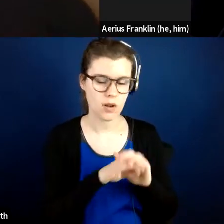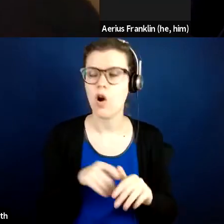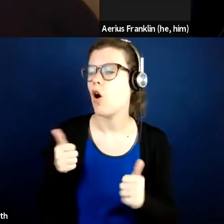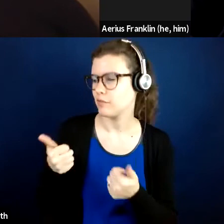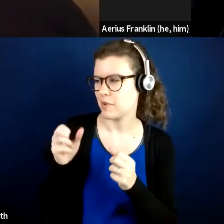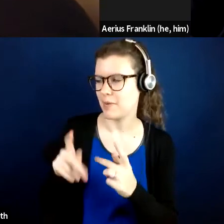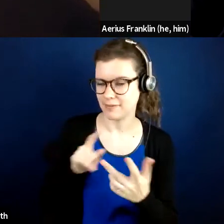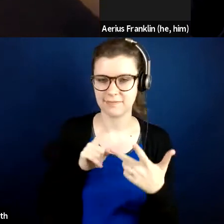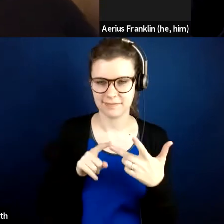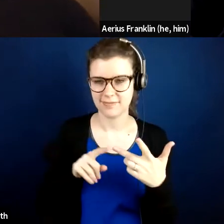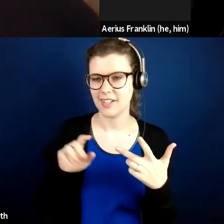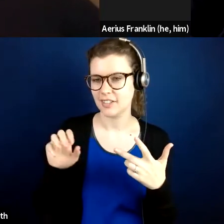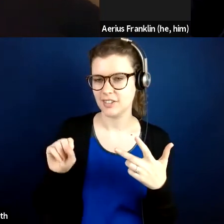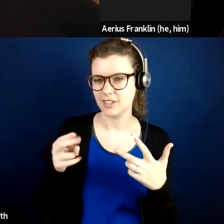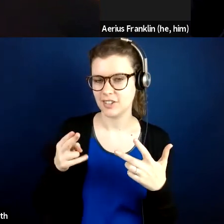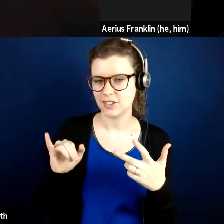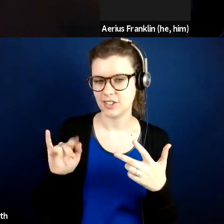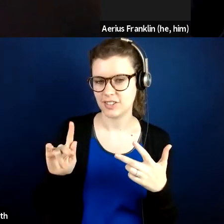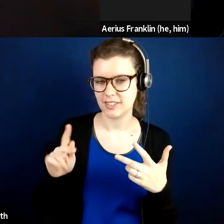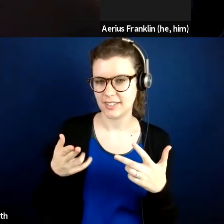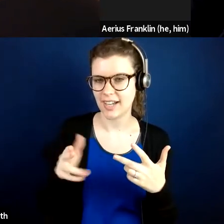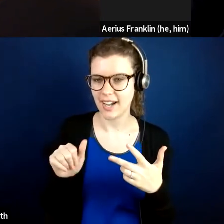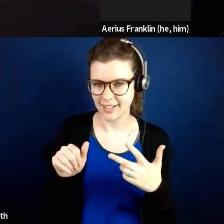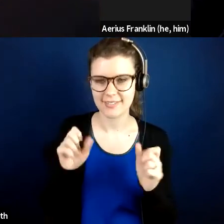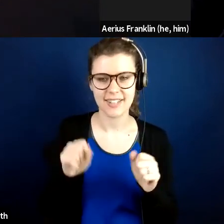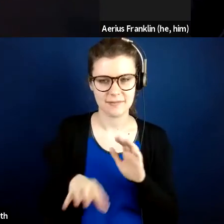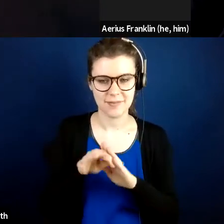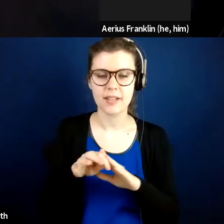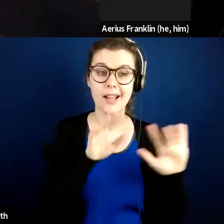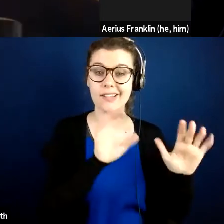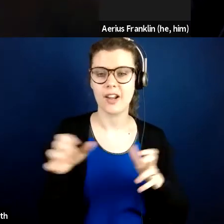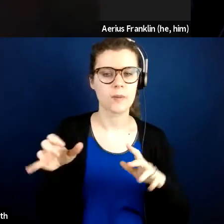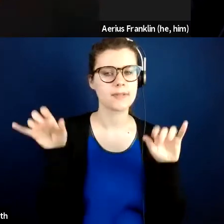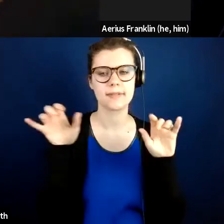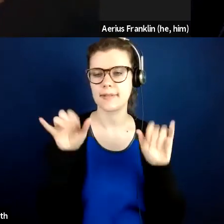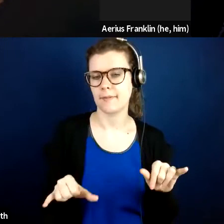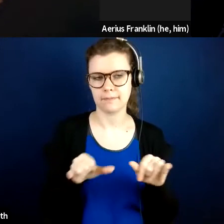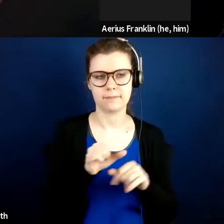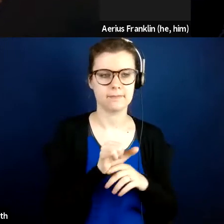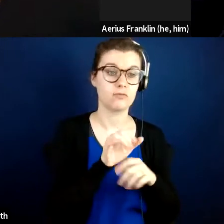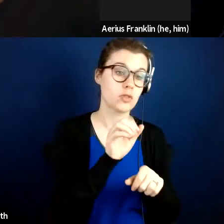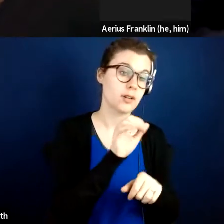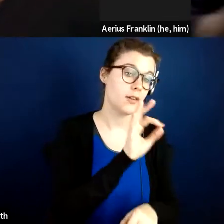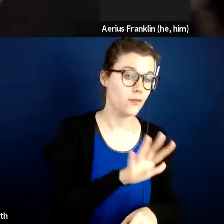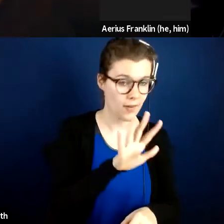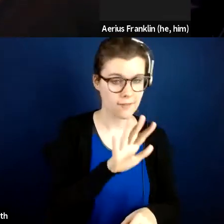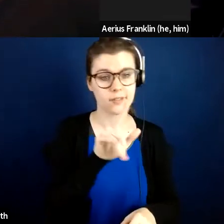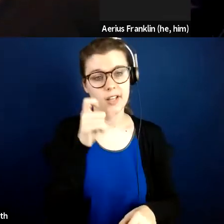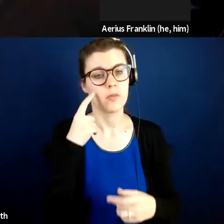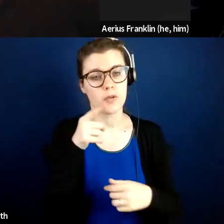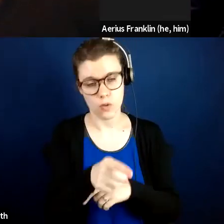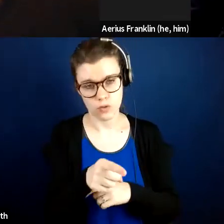pick. Yeah. So again, the categories are the same: working 9 to 5, government for you, spending my money, hear, see, speak,